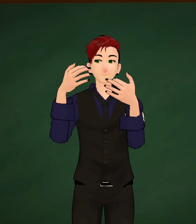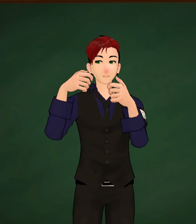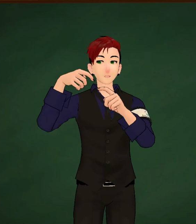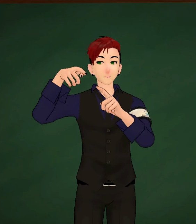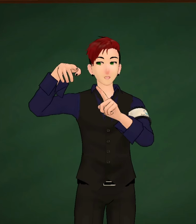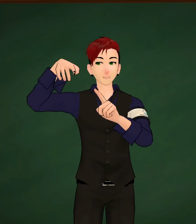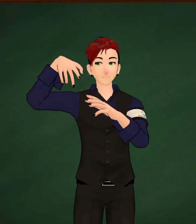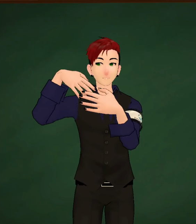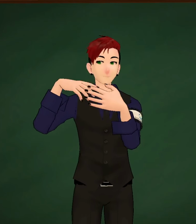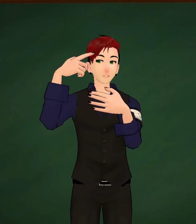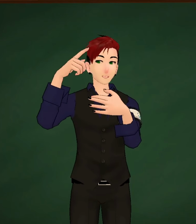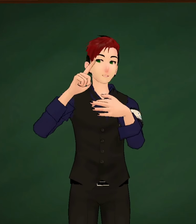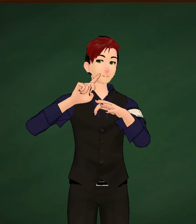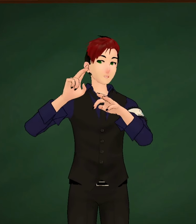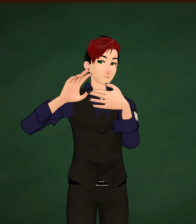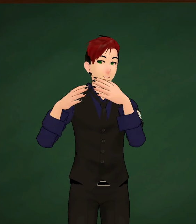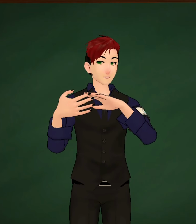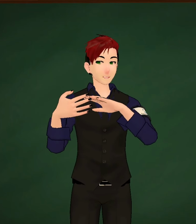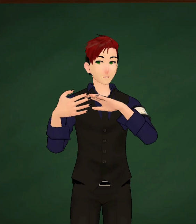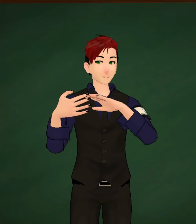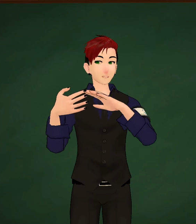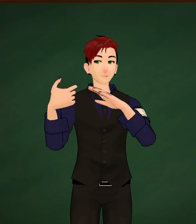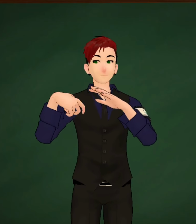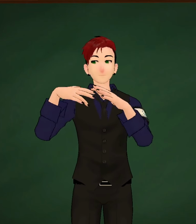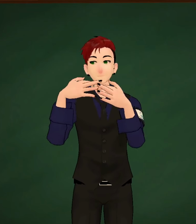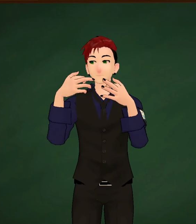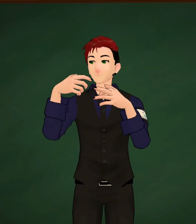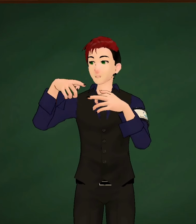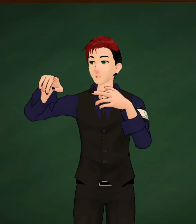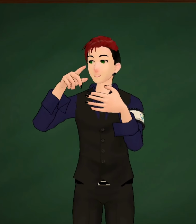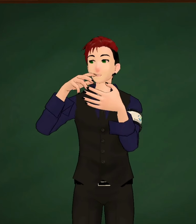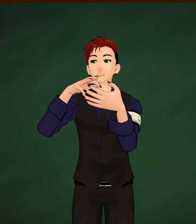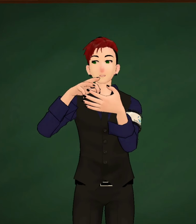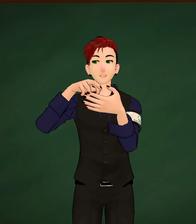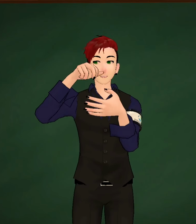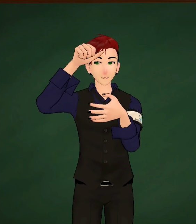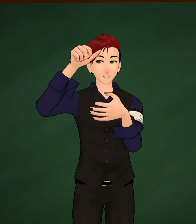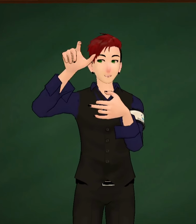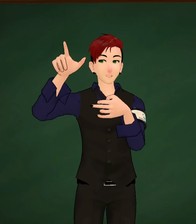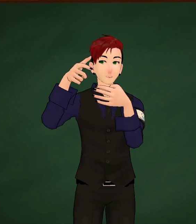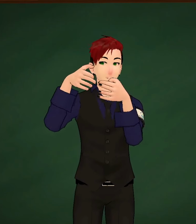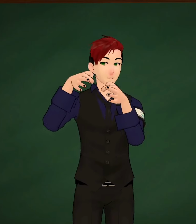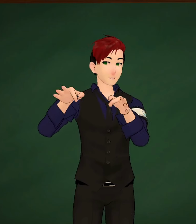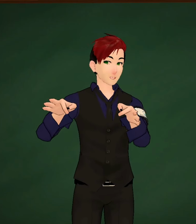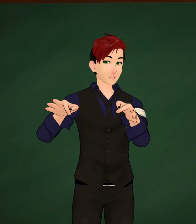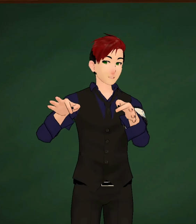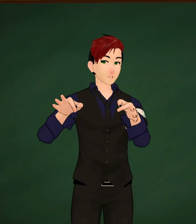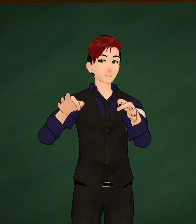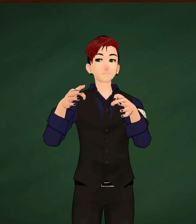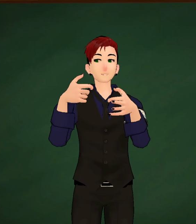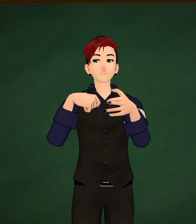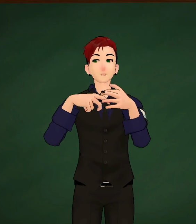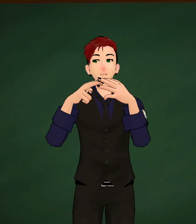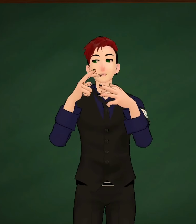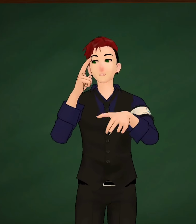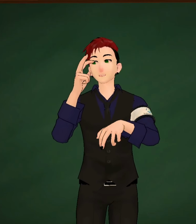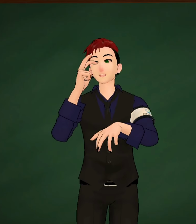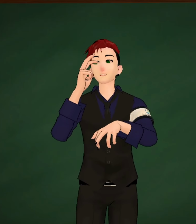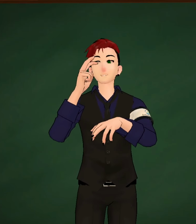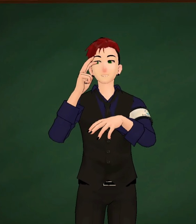We want access for the deaf community. We want you to actually learn the sign language. So we are really kind of